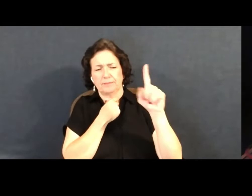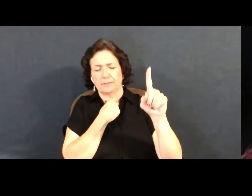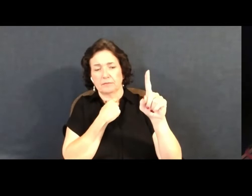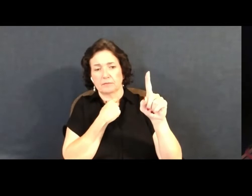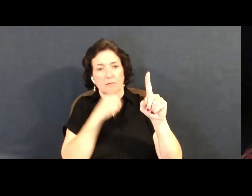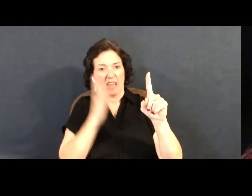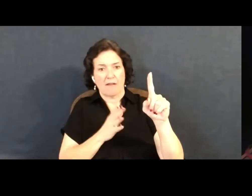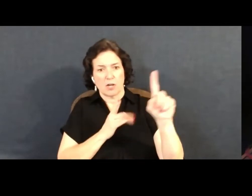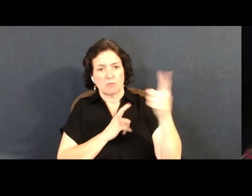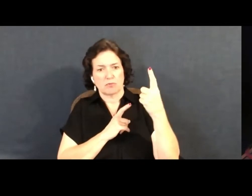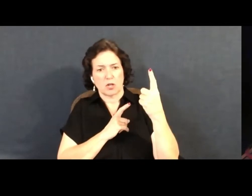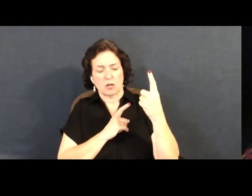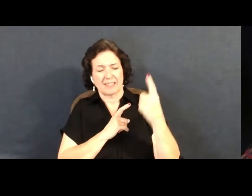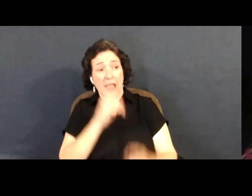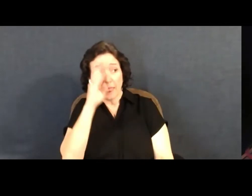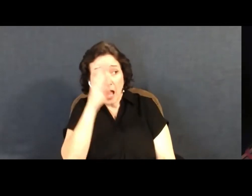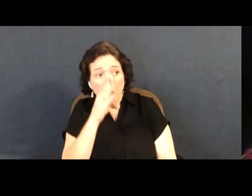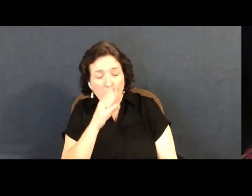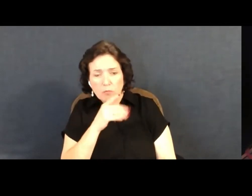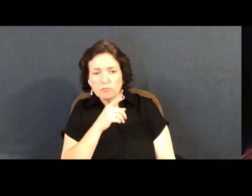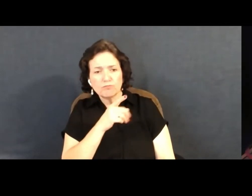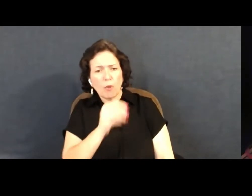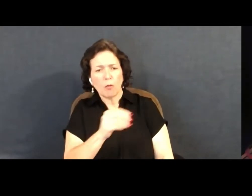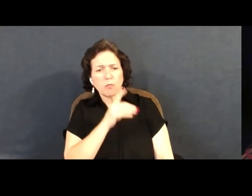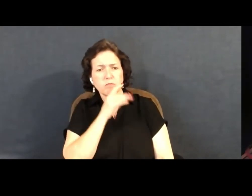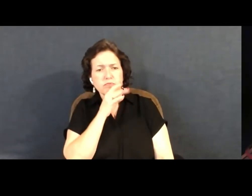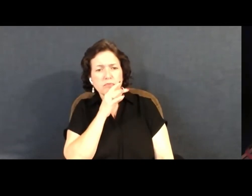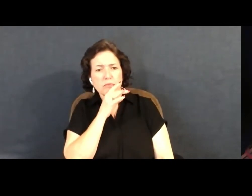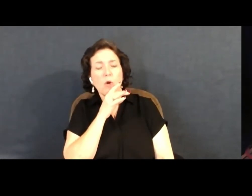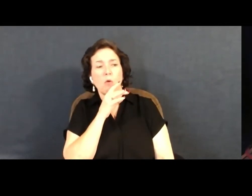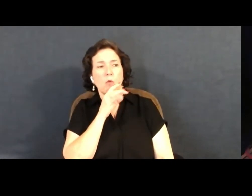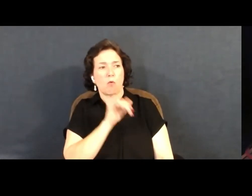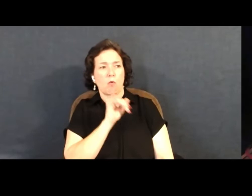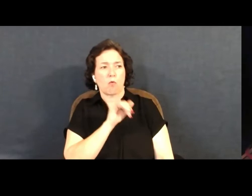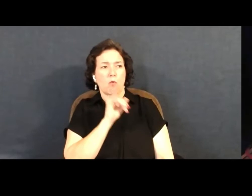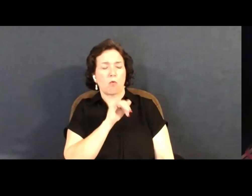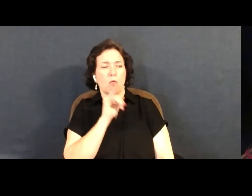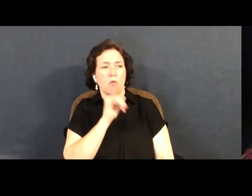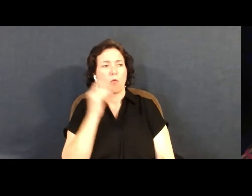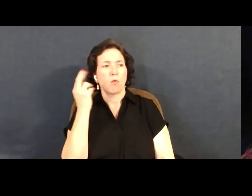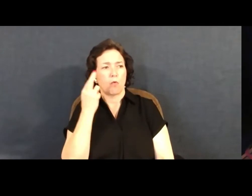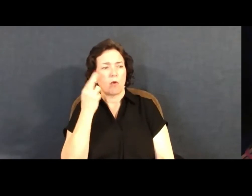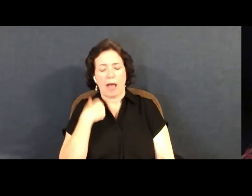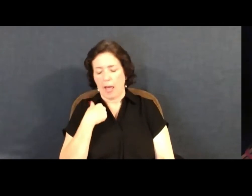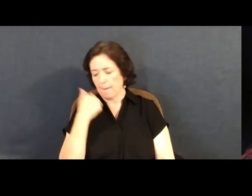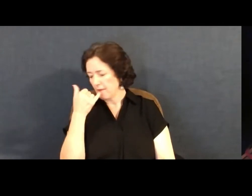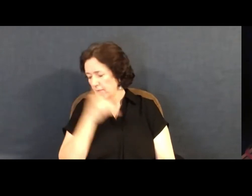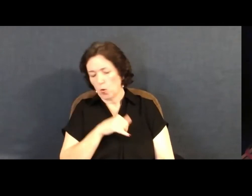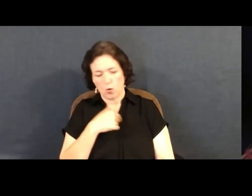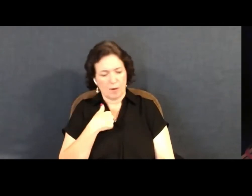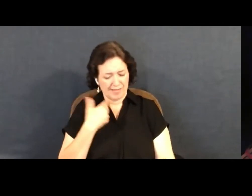said, hopefully. She didn't speak. And then he realised, "I'm a fool. I am a